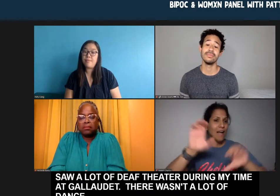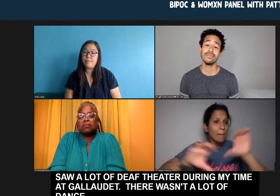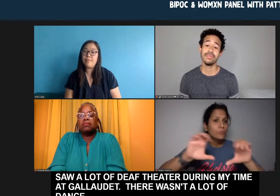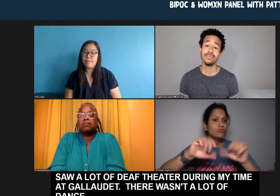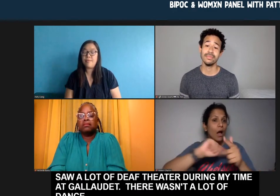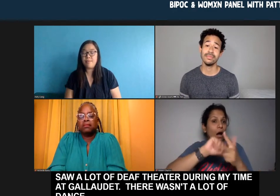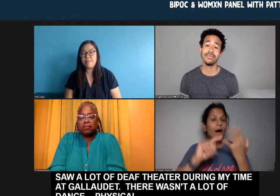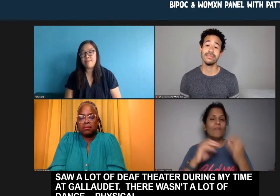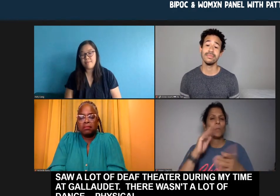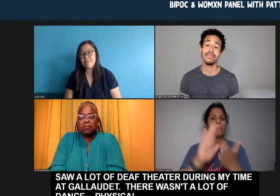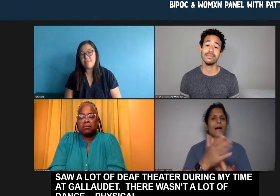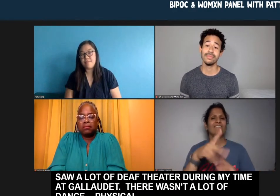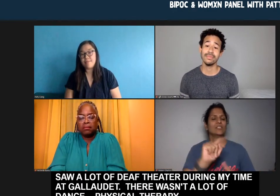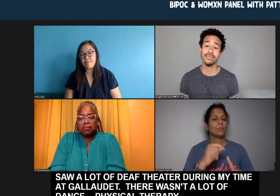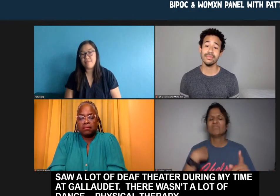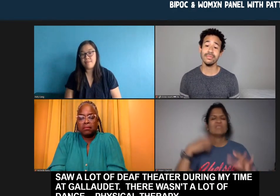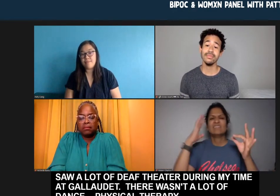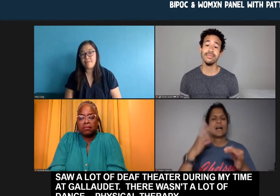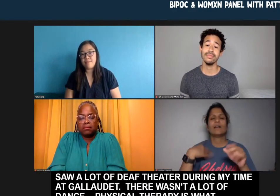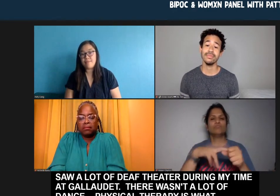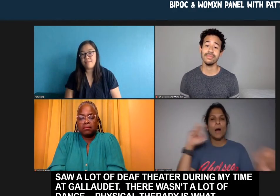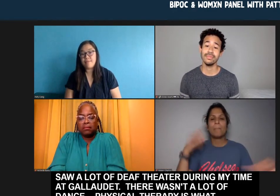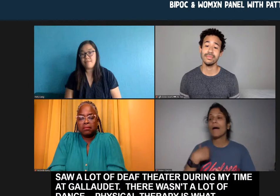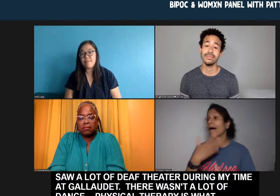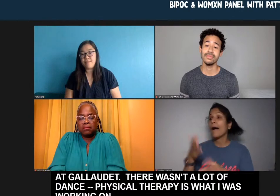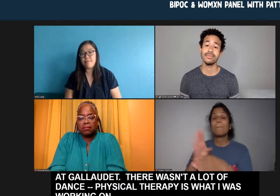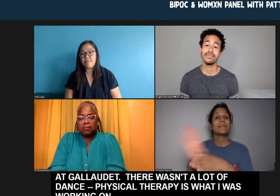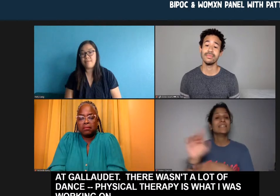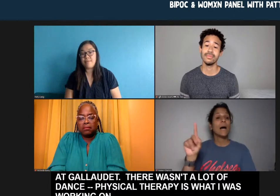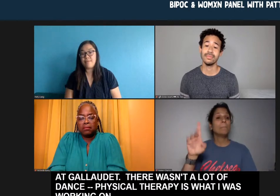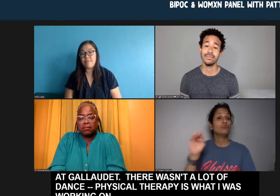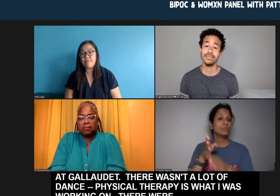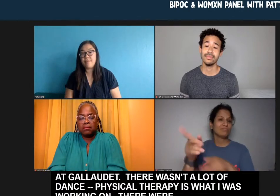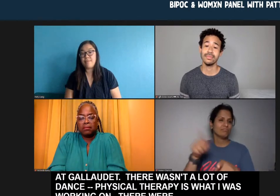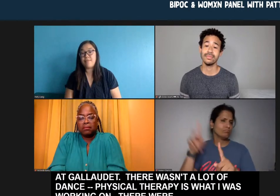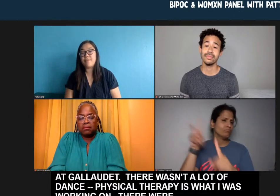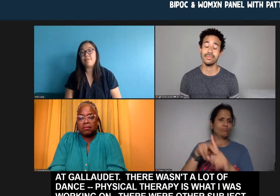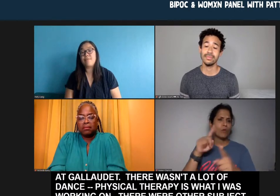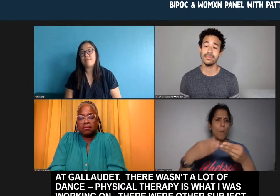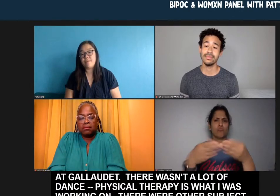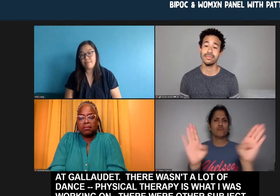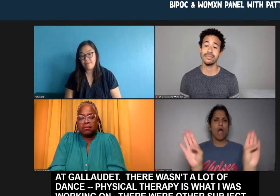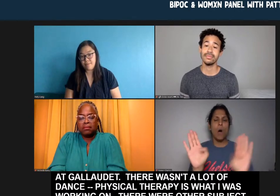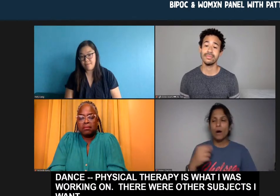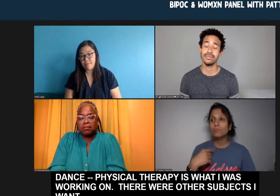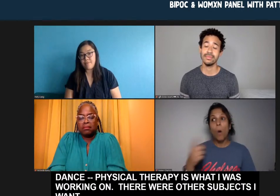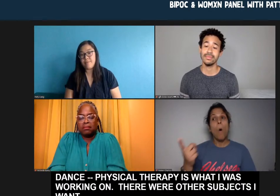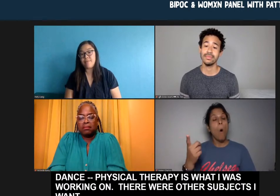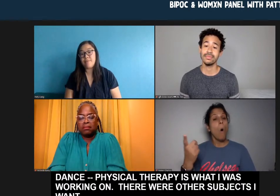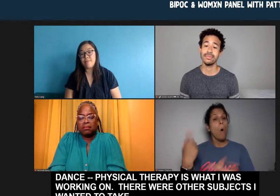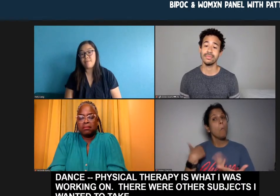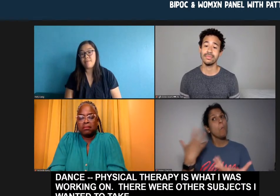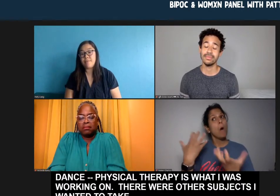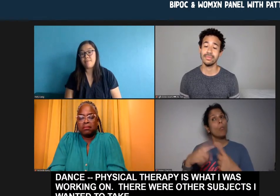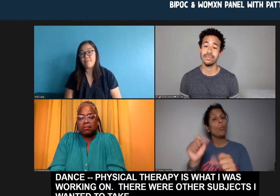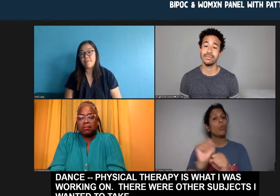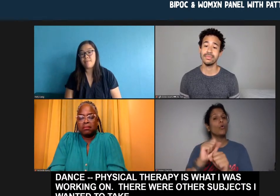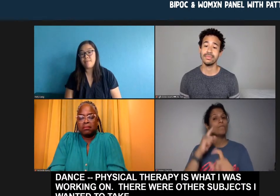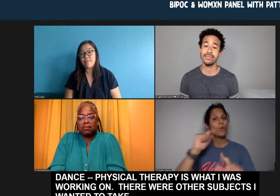And I there were other subjects that I wanted to take, like chemistry and things like that, and general